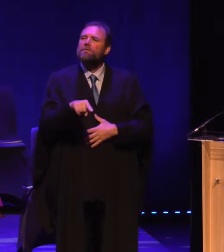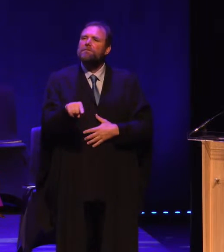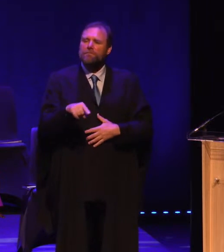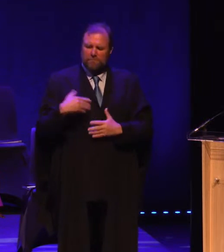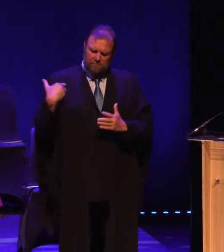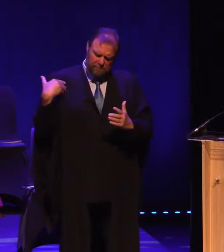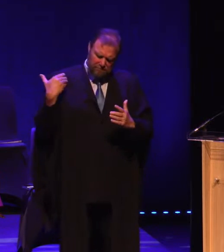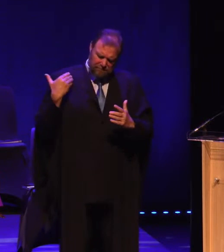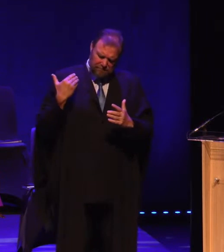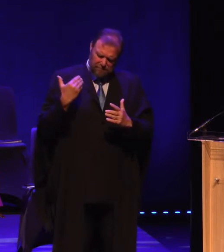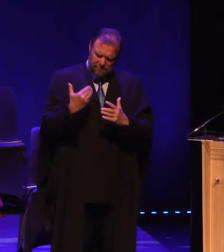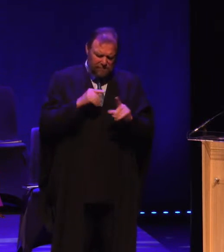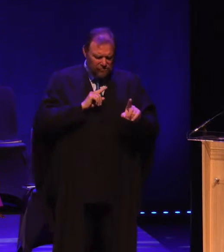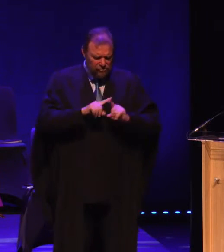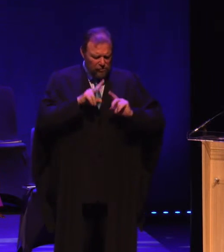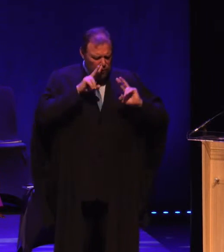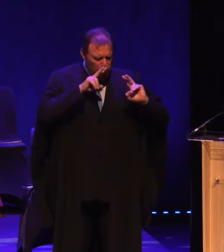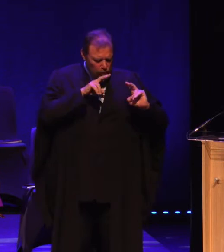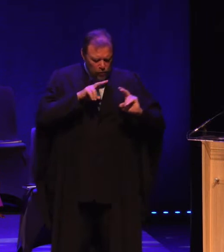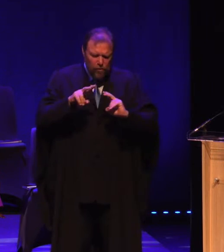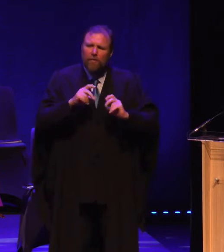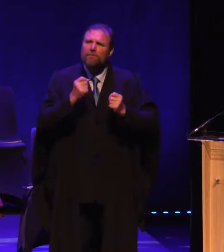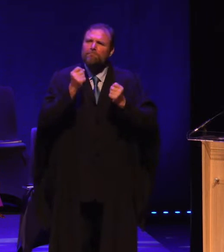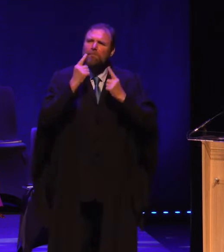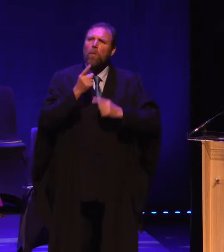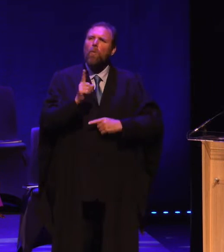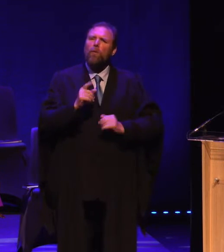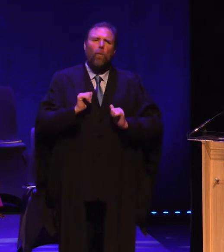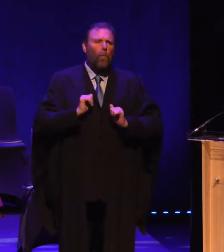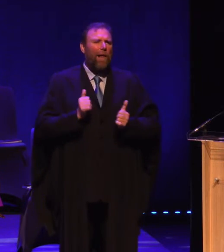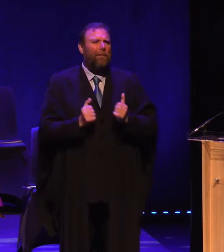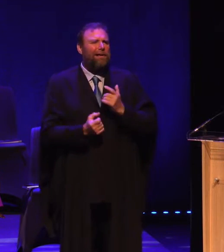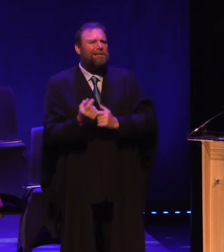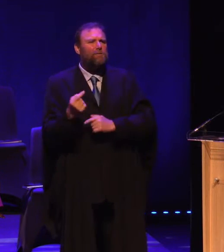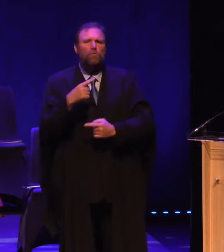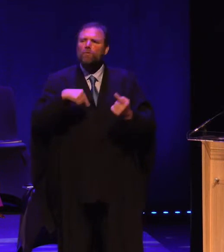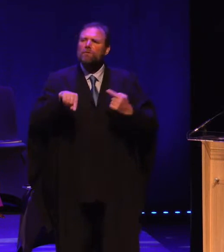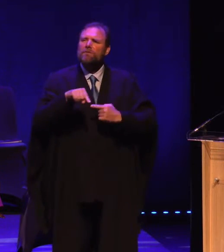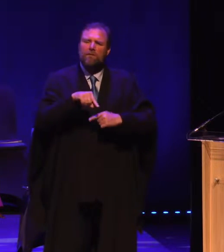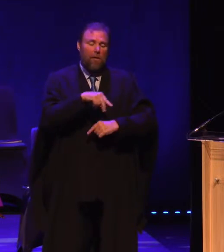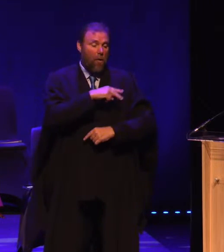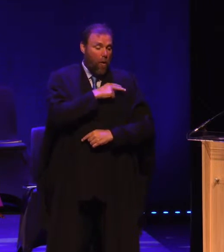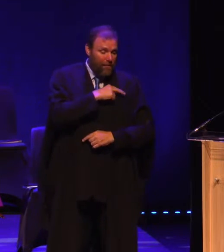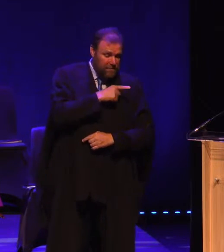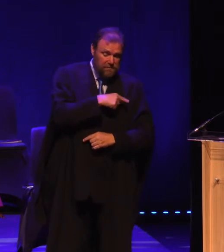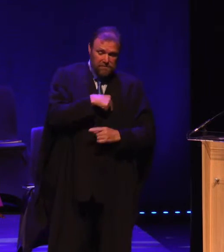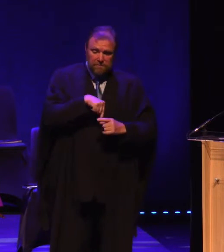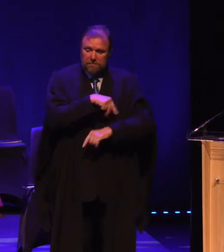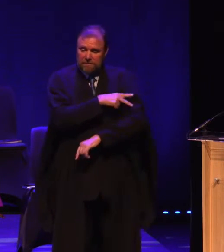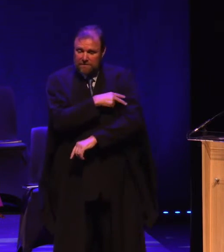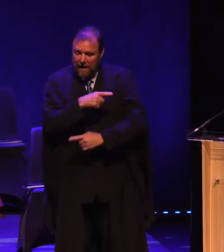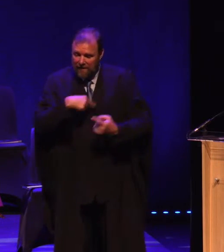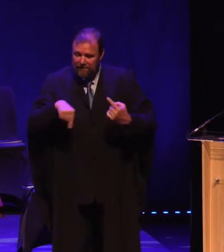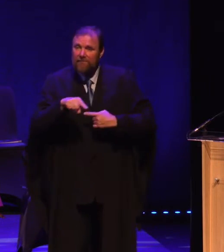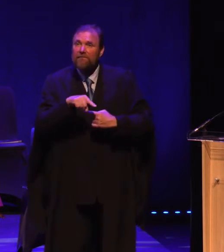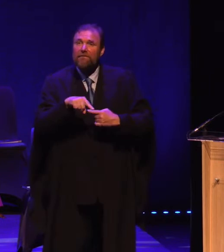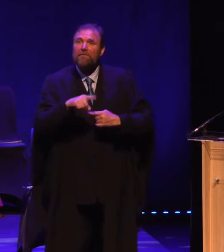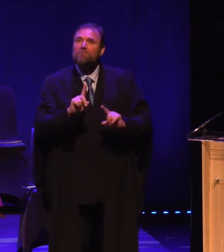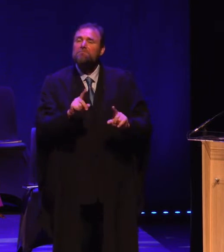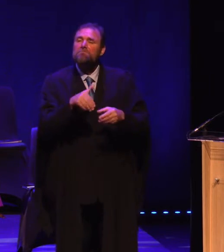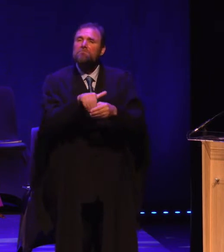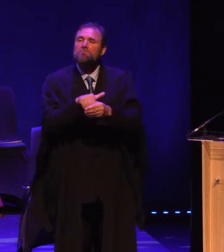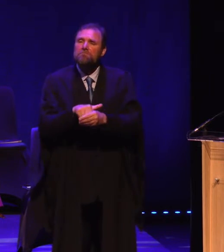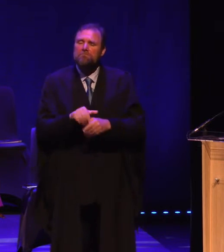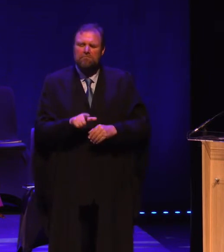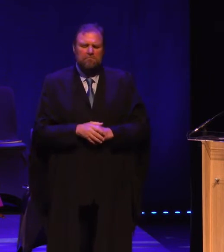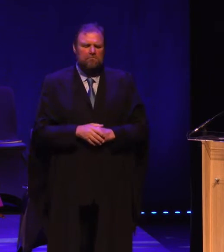time to try and understand some of the well-being issues officers and staff faced within the police. Helen's programme of